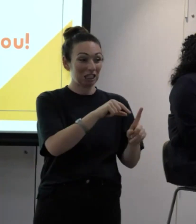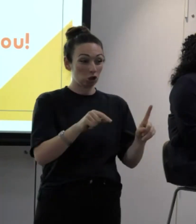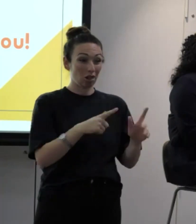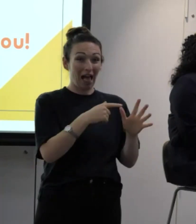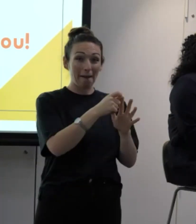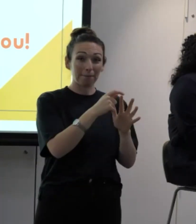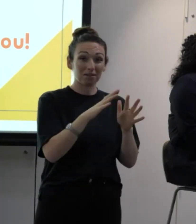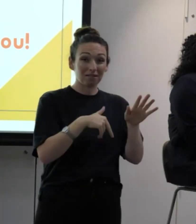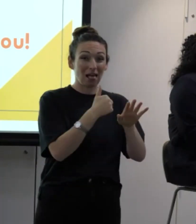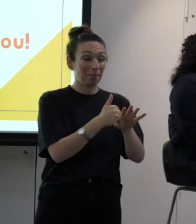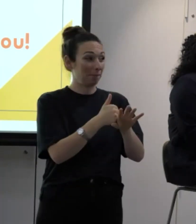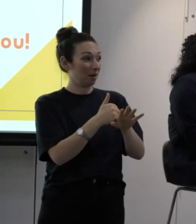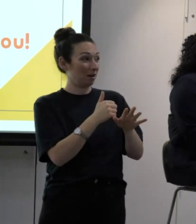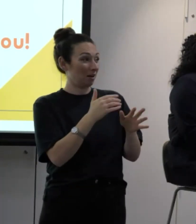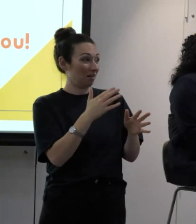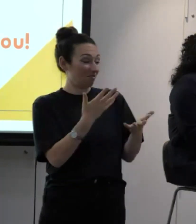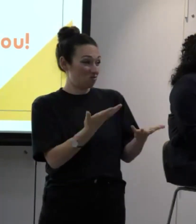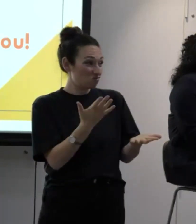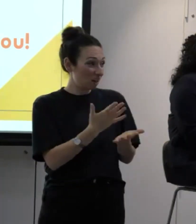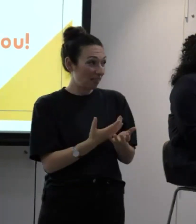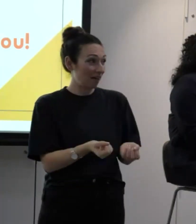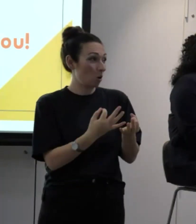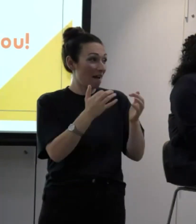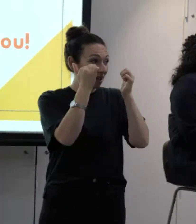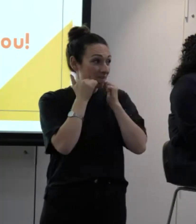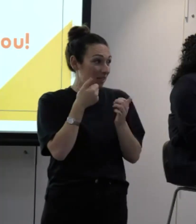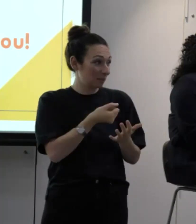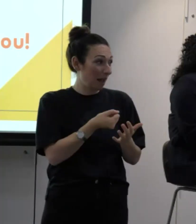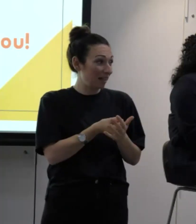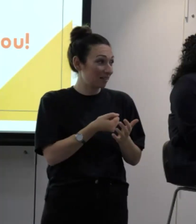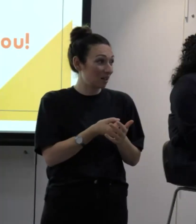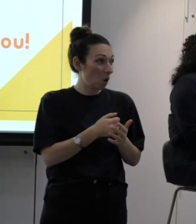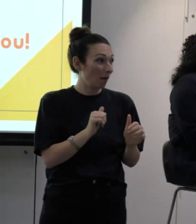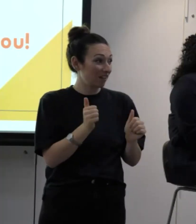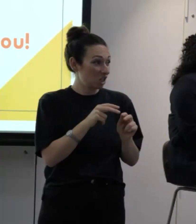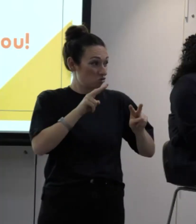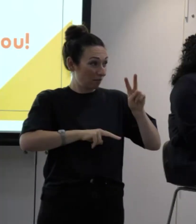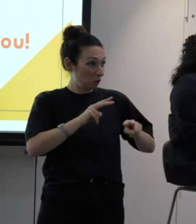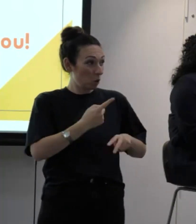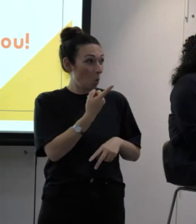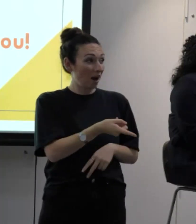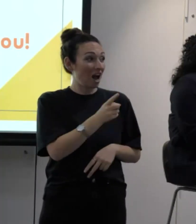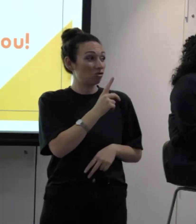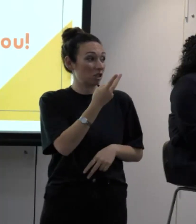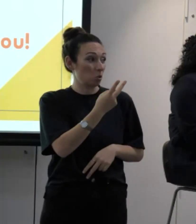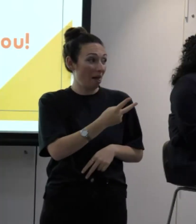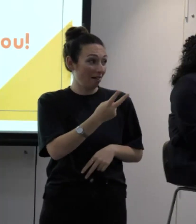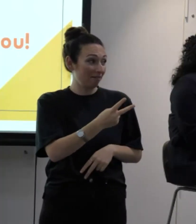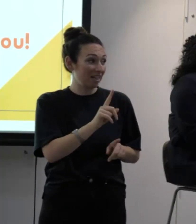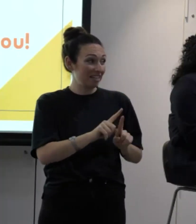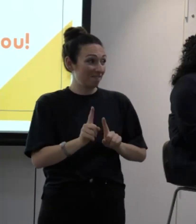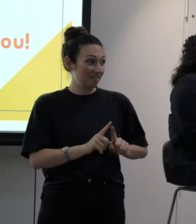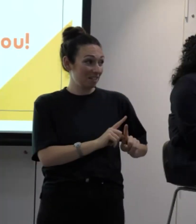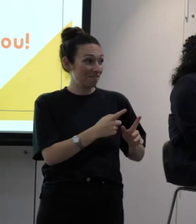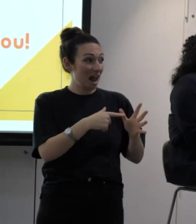apps, optimizing them, and there's no evidence base for them. We found when we reviewed 112 digital tools and apps that 2 had an evidence